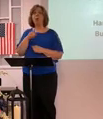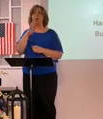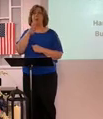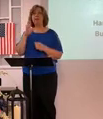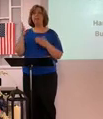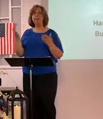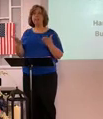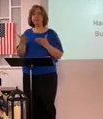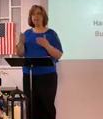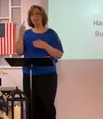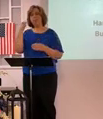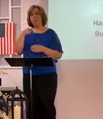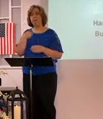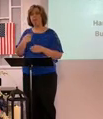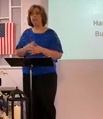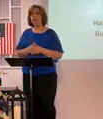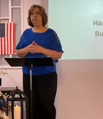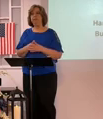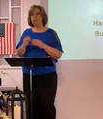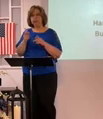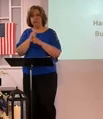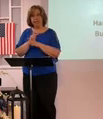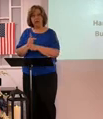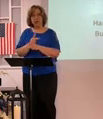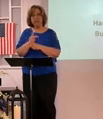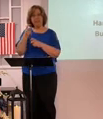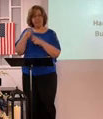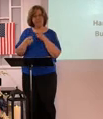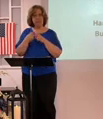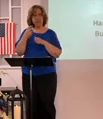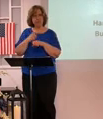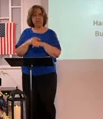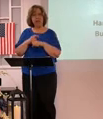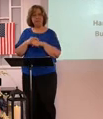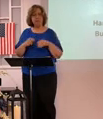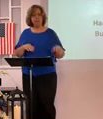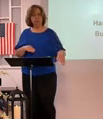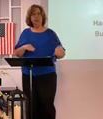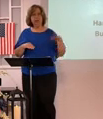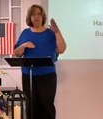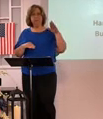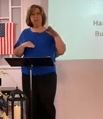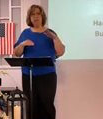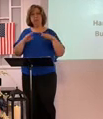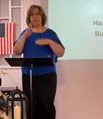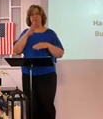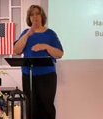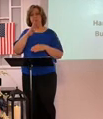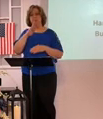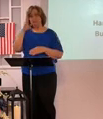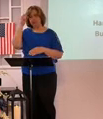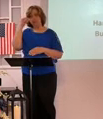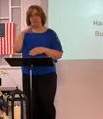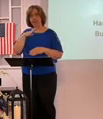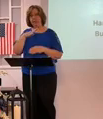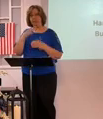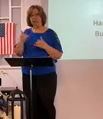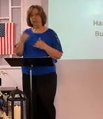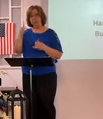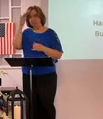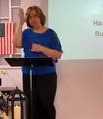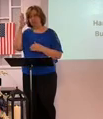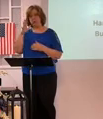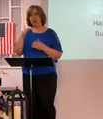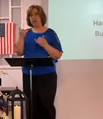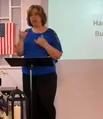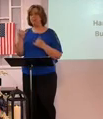me, took care of us in tough times, and raised me to be the man that I am today and the father that I am today.